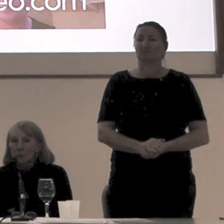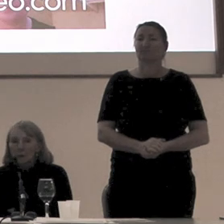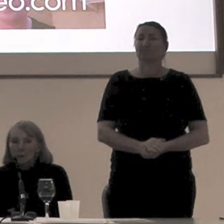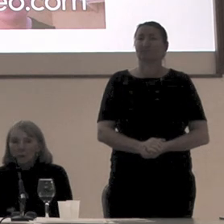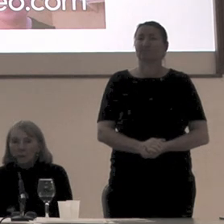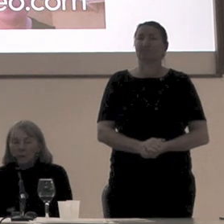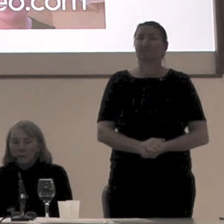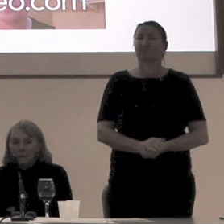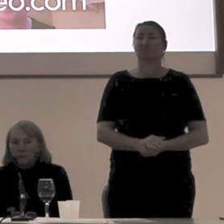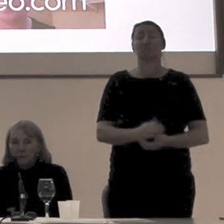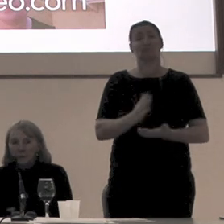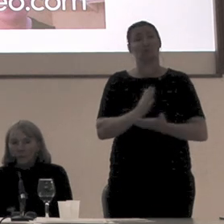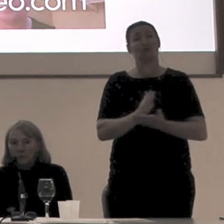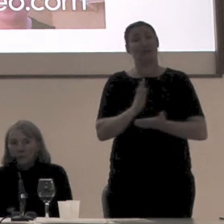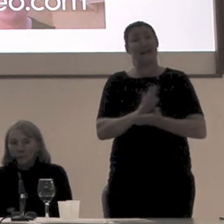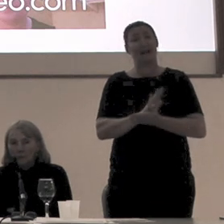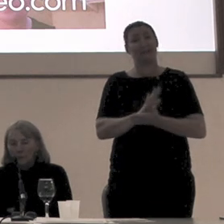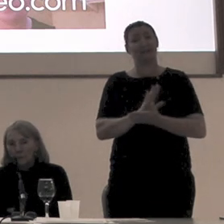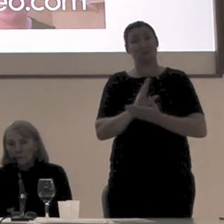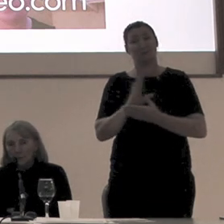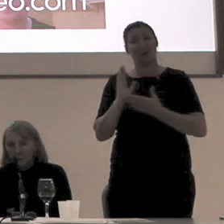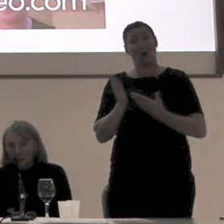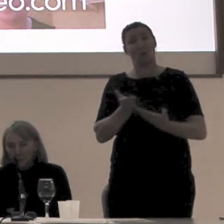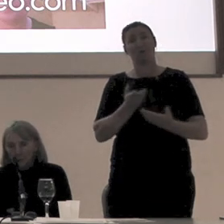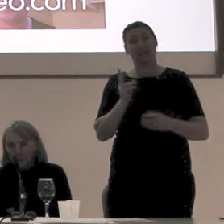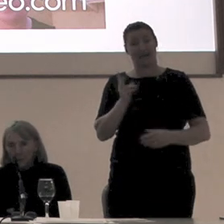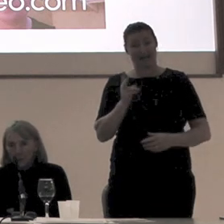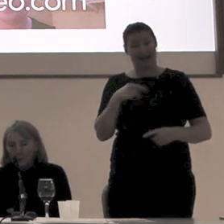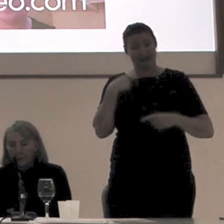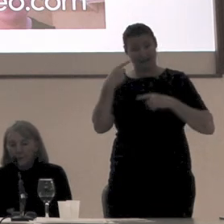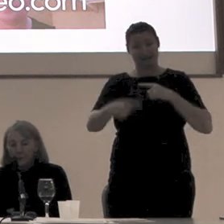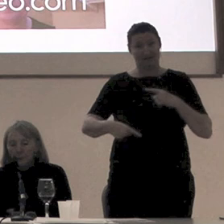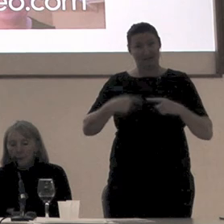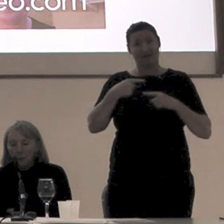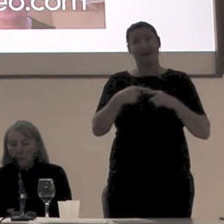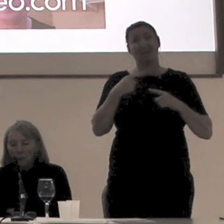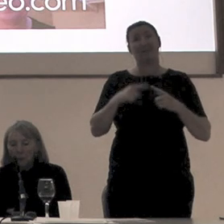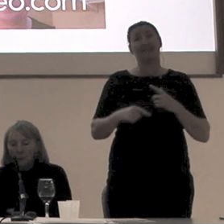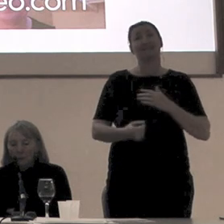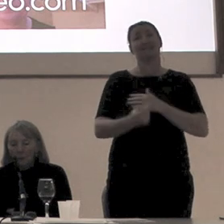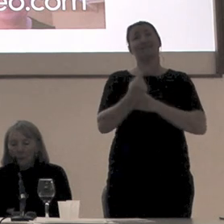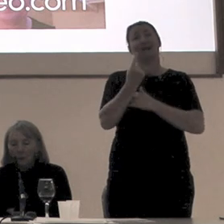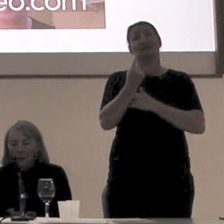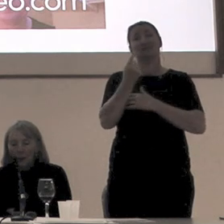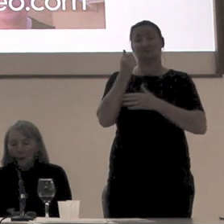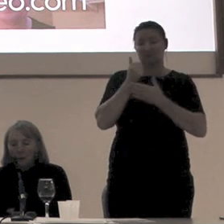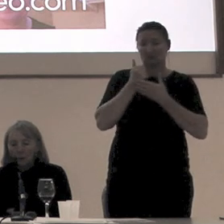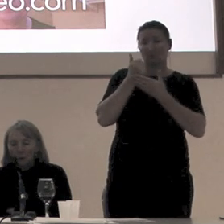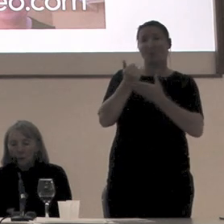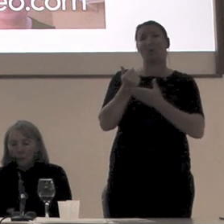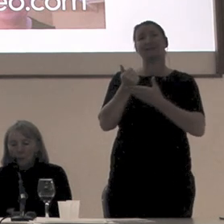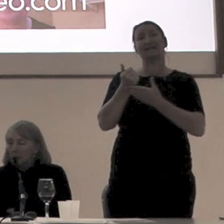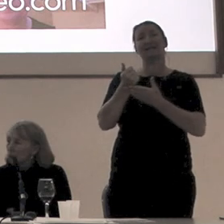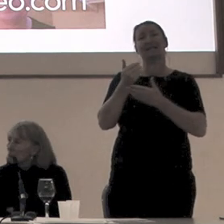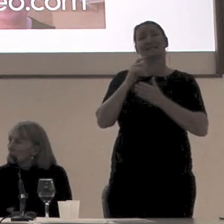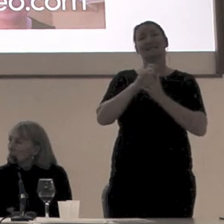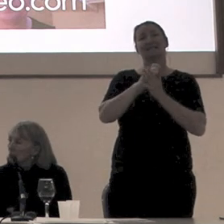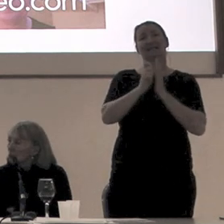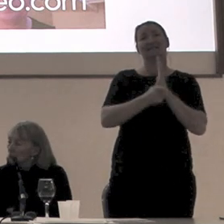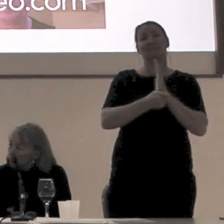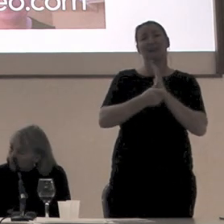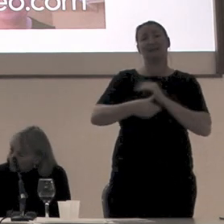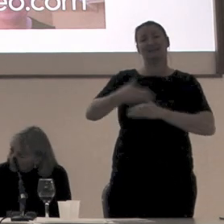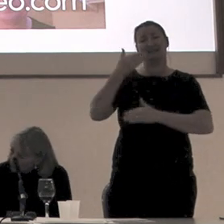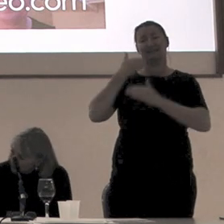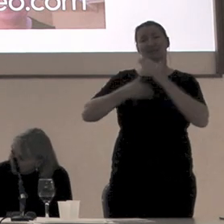much pleased to once again be hosting this event and to support Disability History Month. I'm going to talk a bit